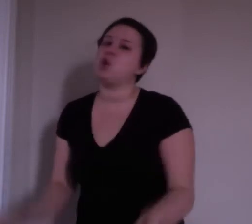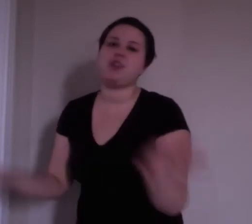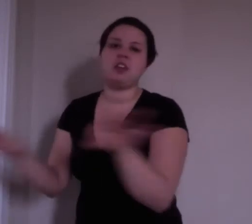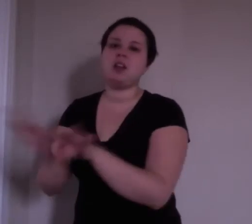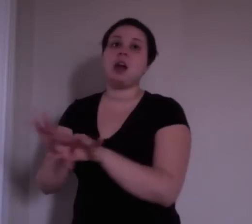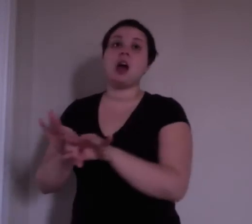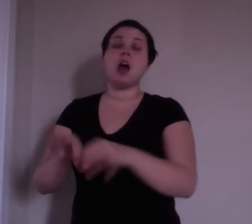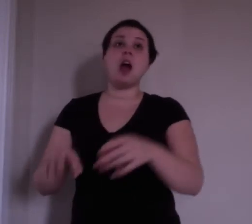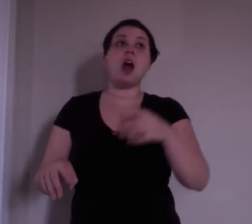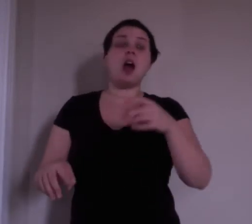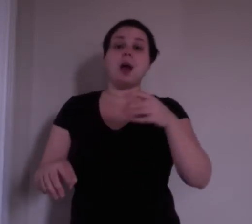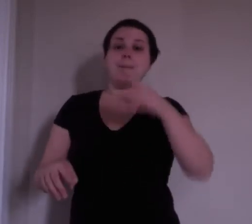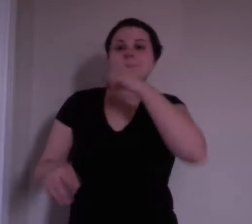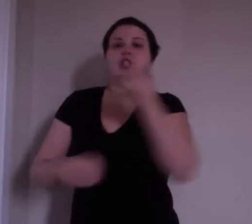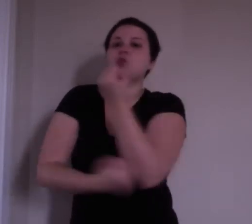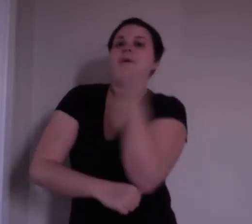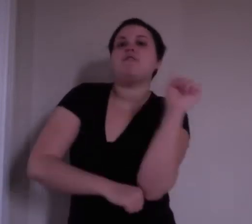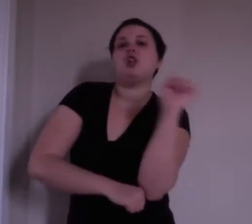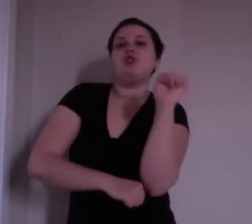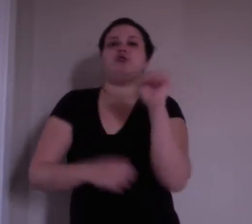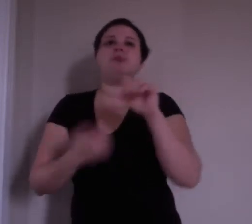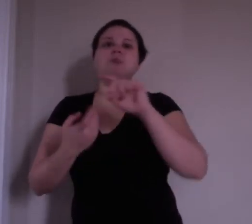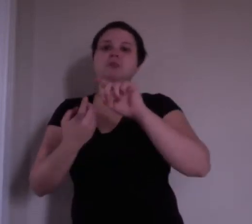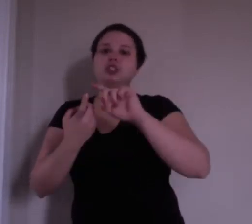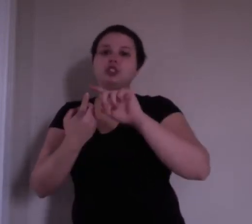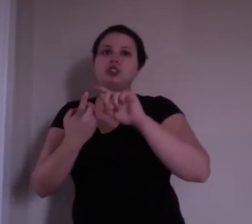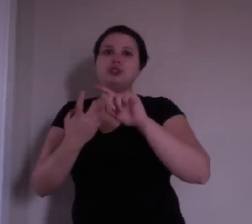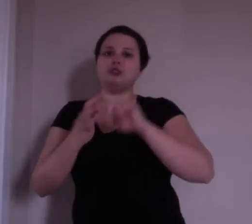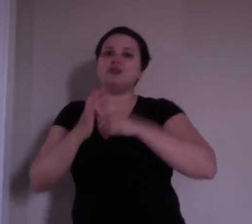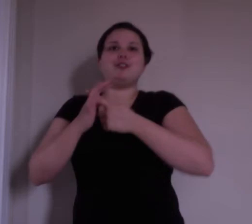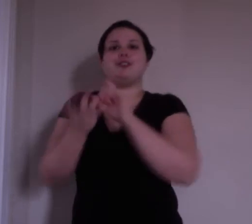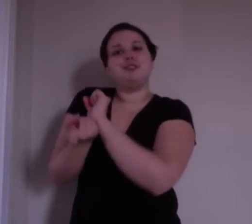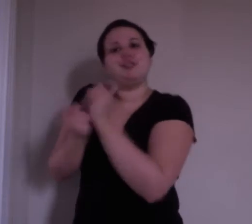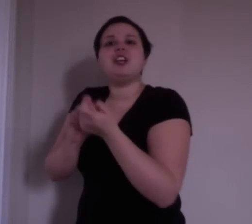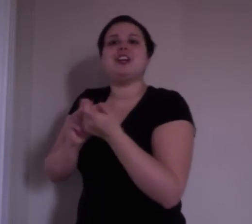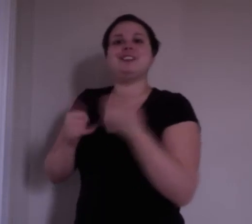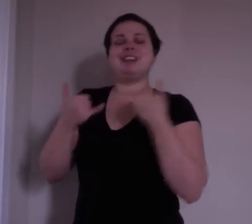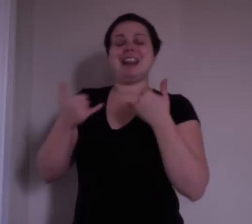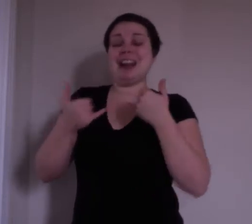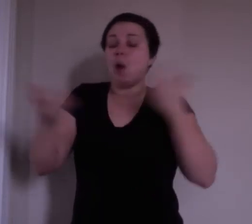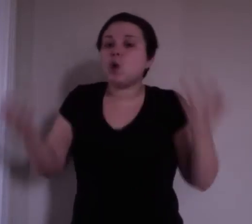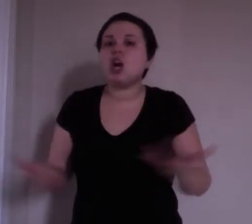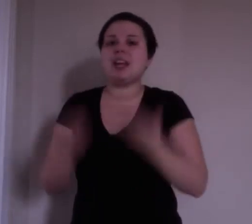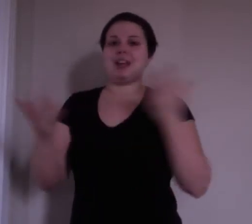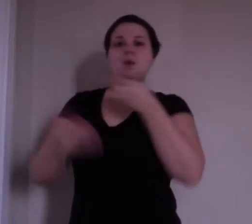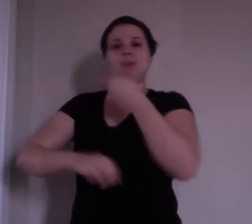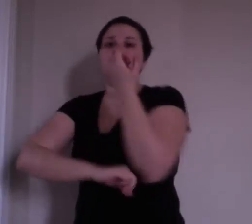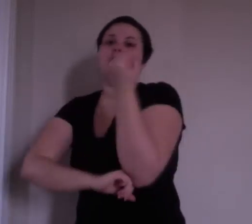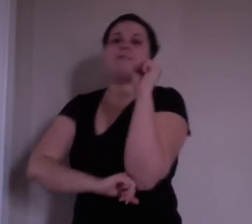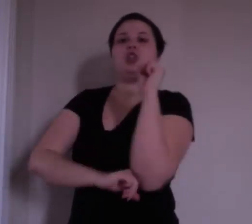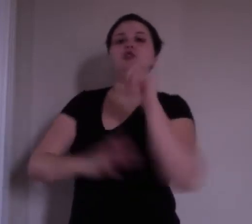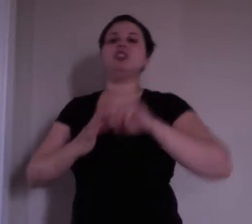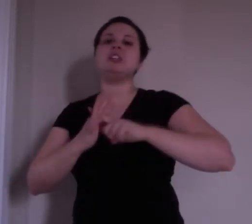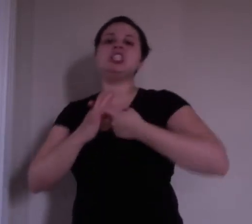brings about change whose time has come, and we are at a tipping point of this revolution that begins and builds with each